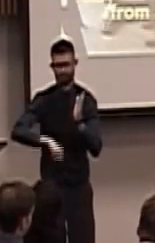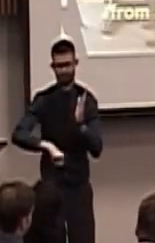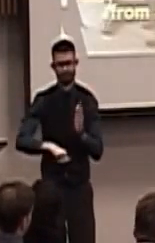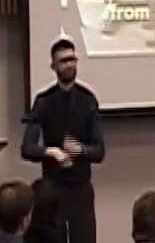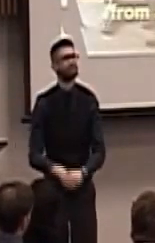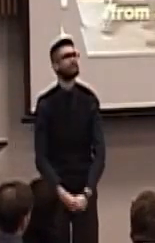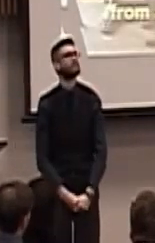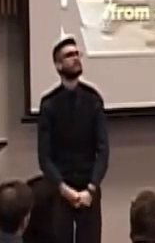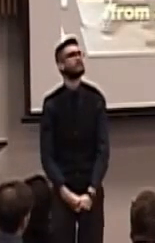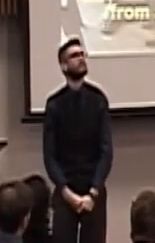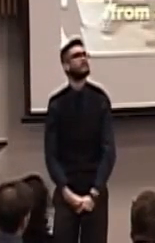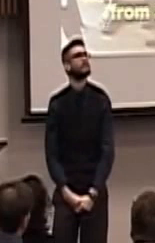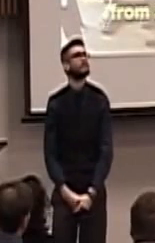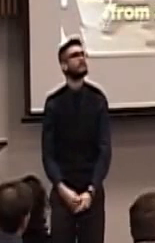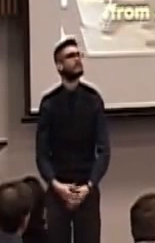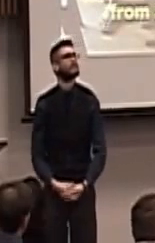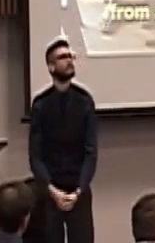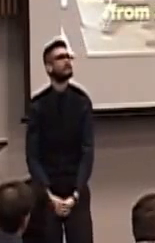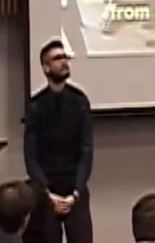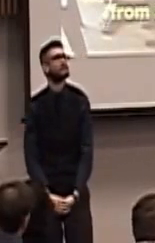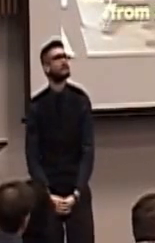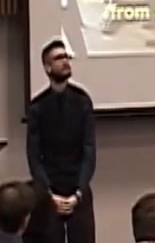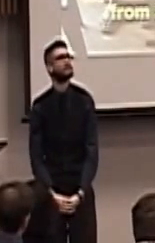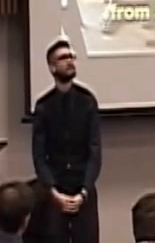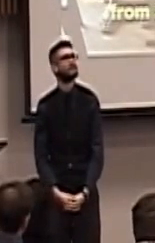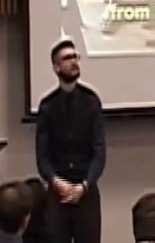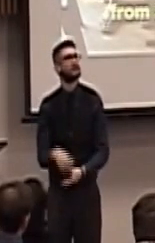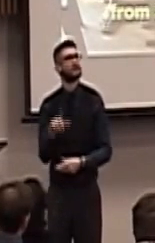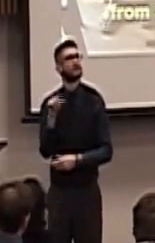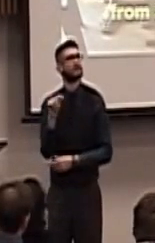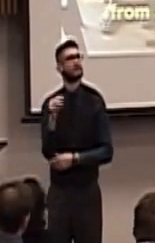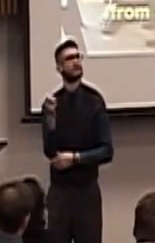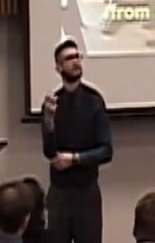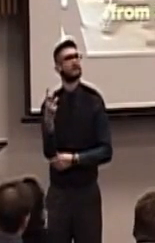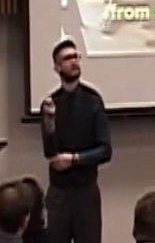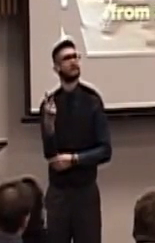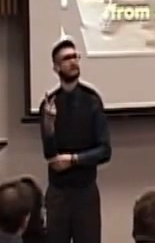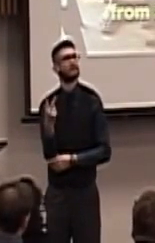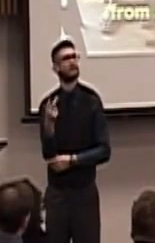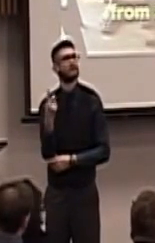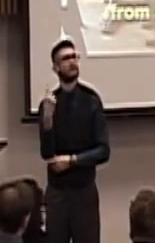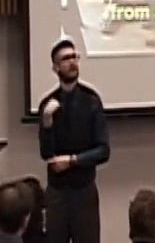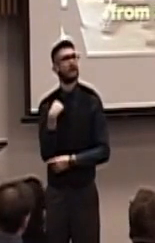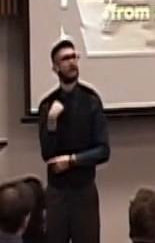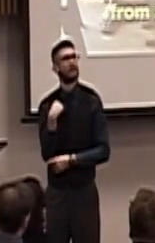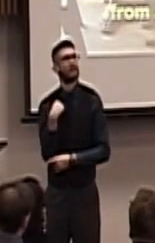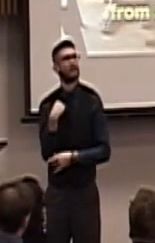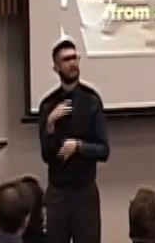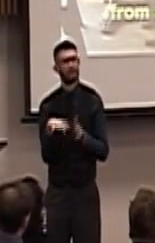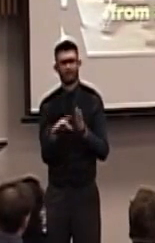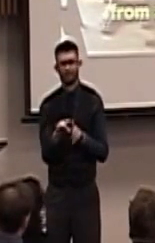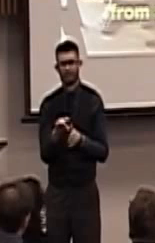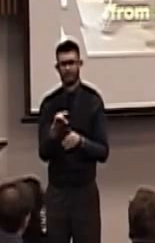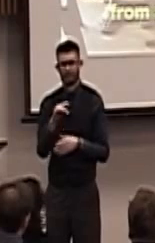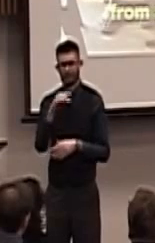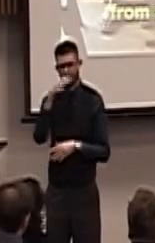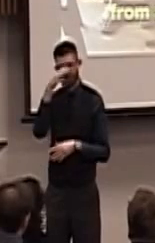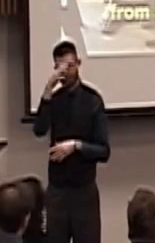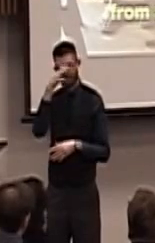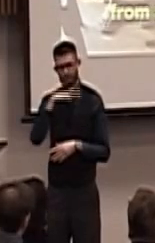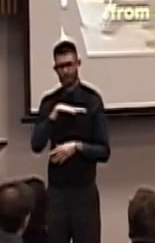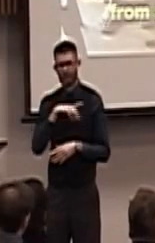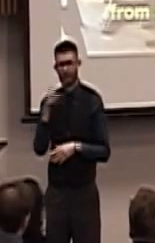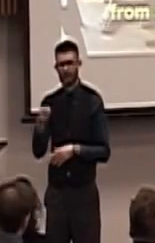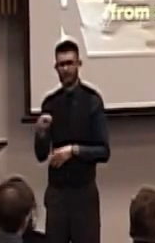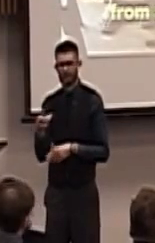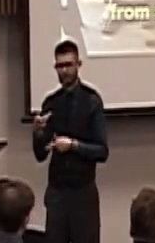So, in 2012, I found a guy who had loaned us his battery out of his